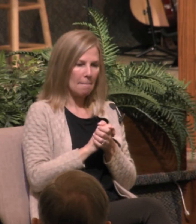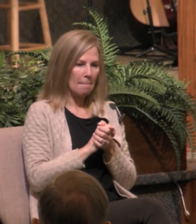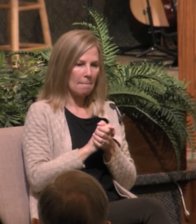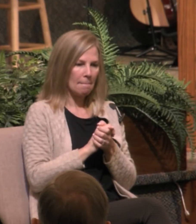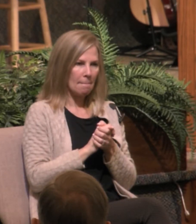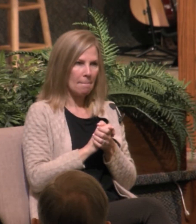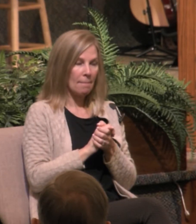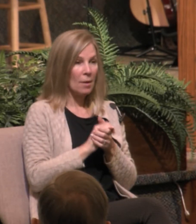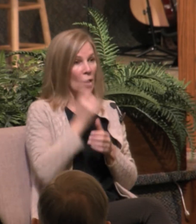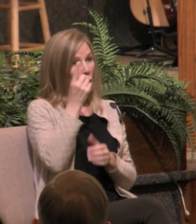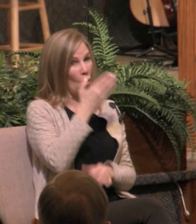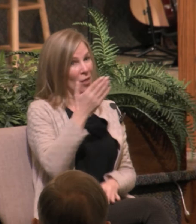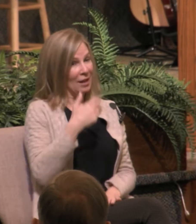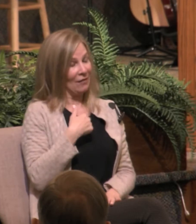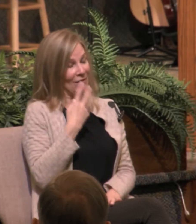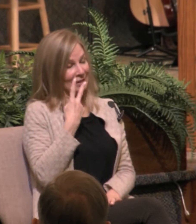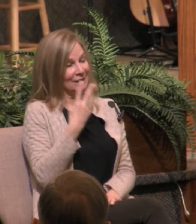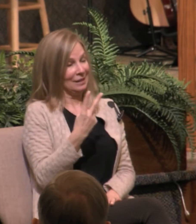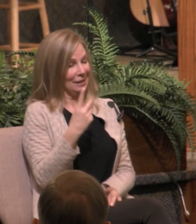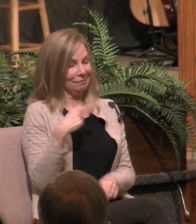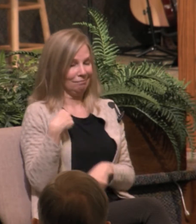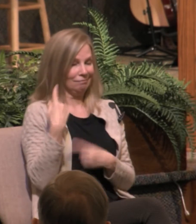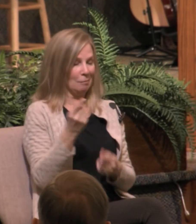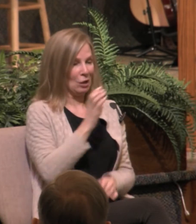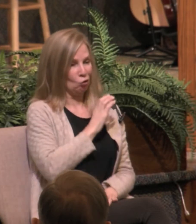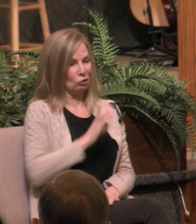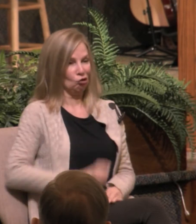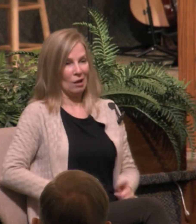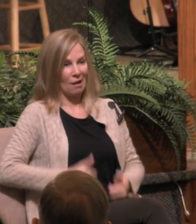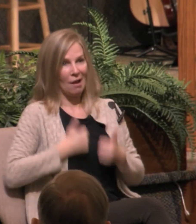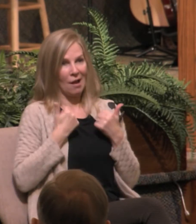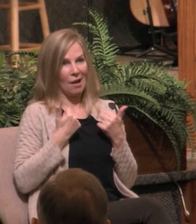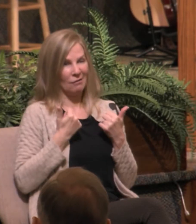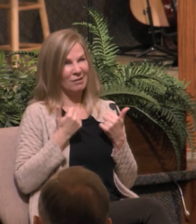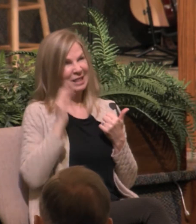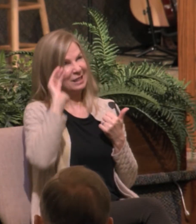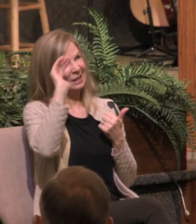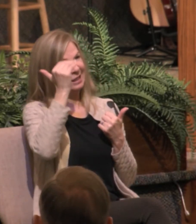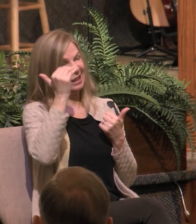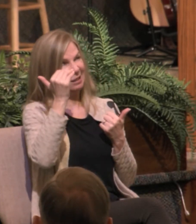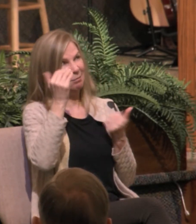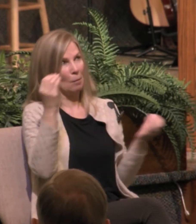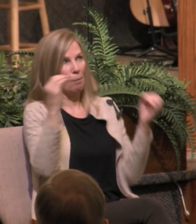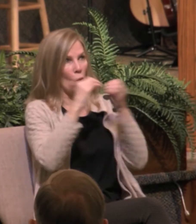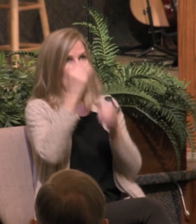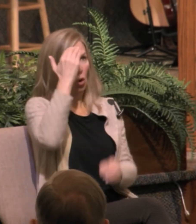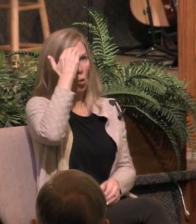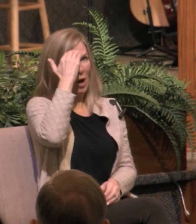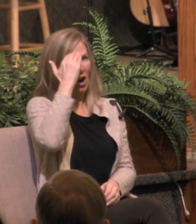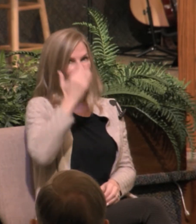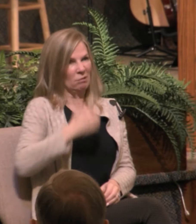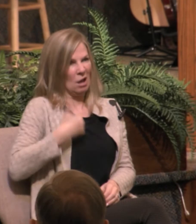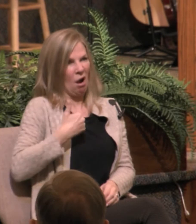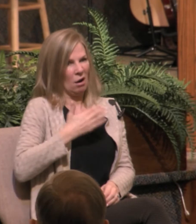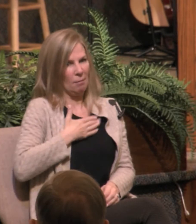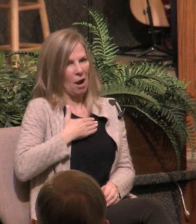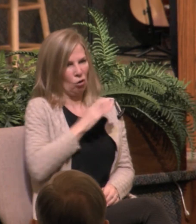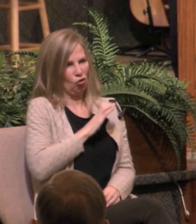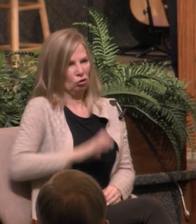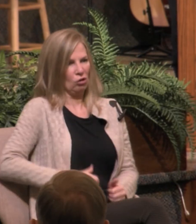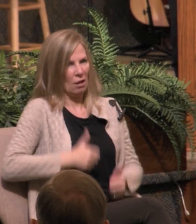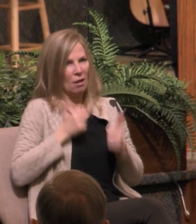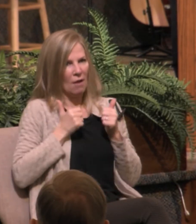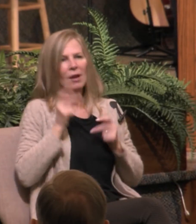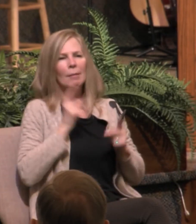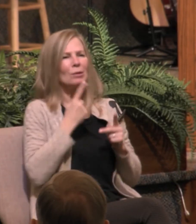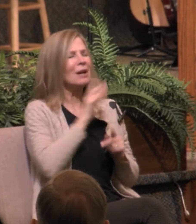I have seen over the course of my Christian life, and it seems like I was more aware of it earlier in my Christian life, was people that were telling you, if you come to